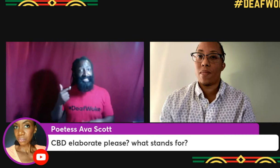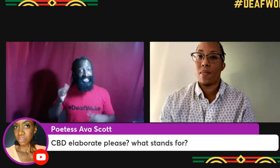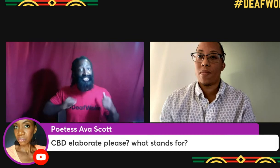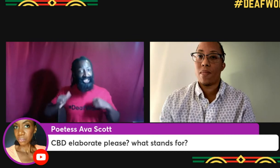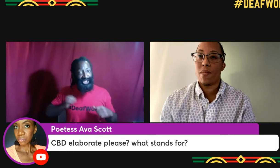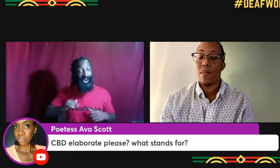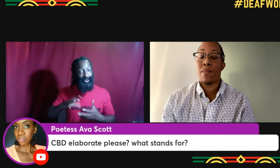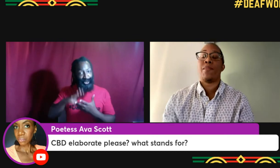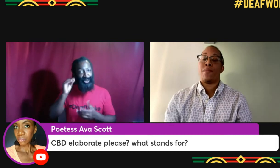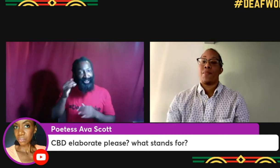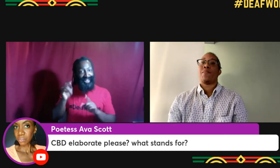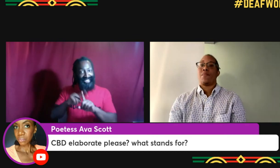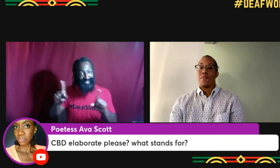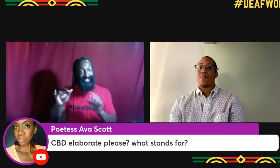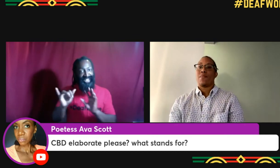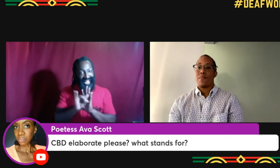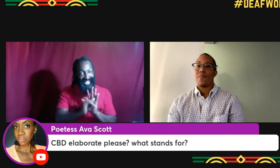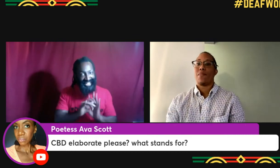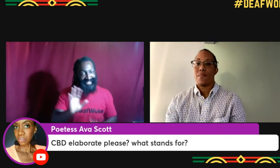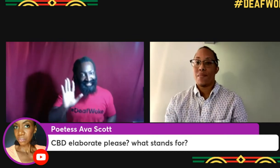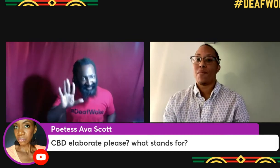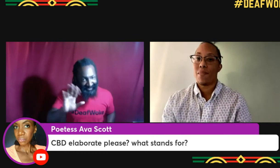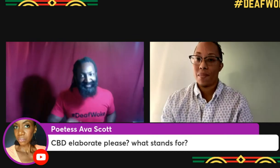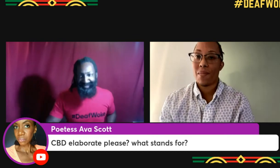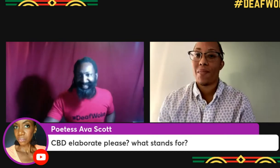you know, to assess your needs.